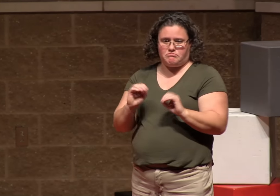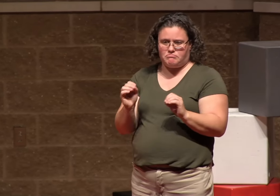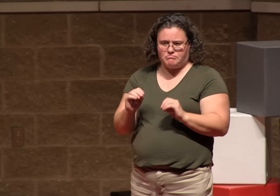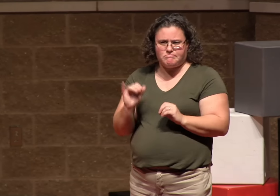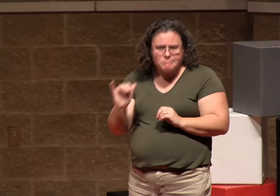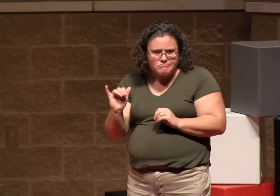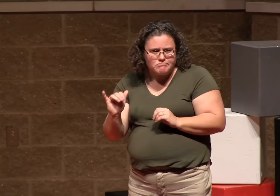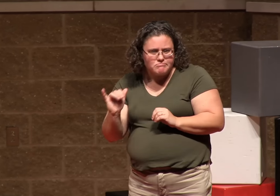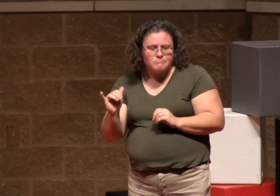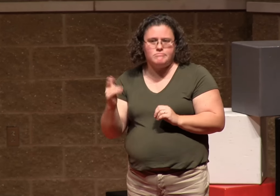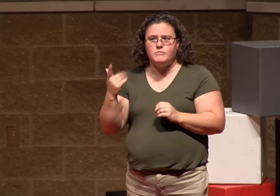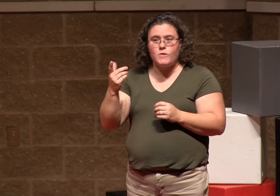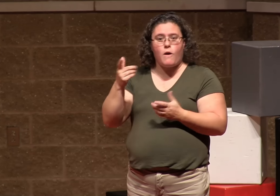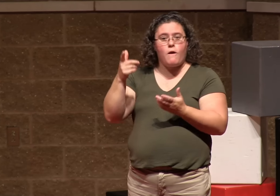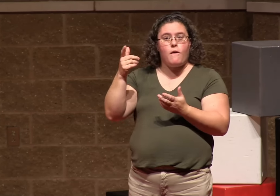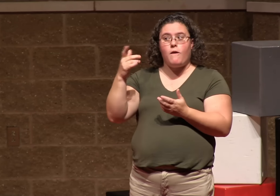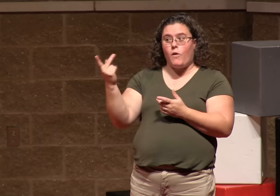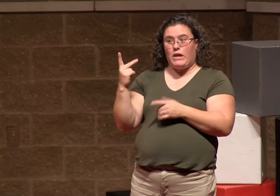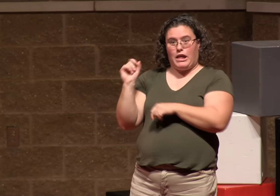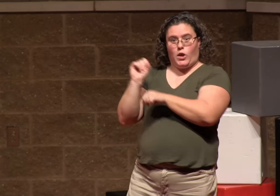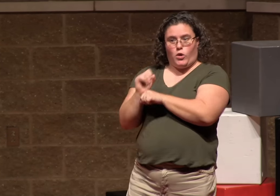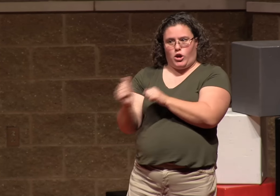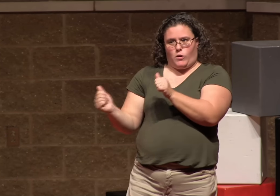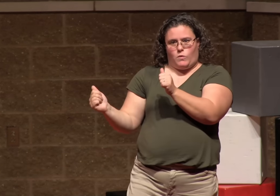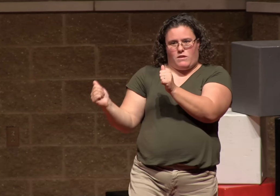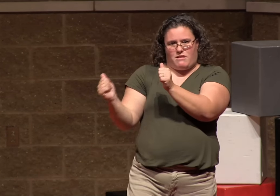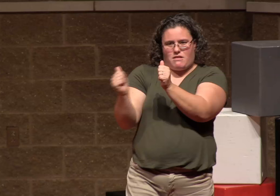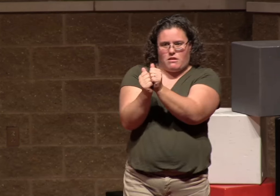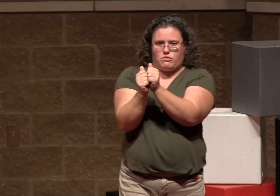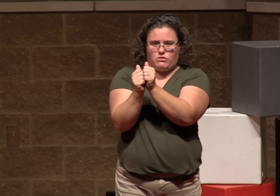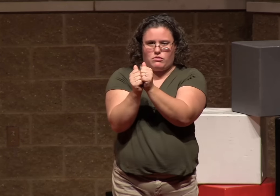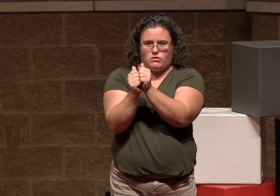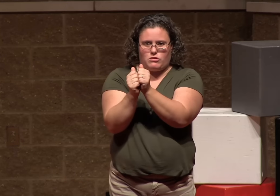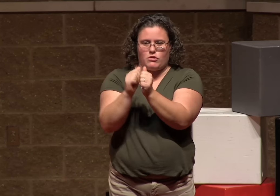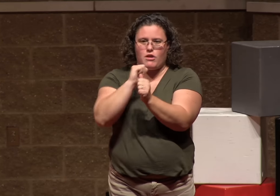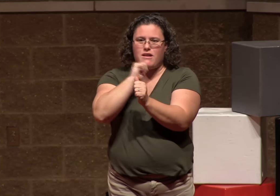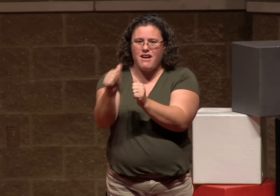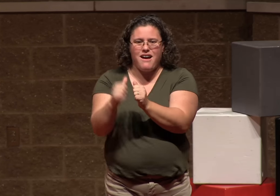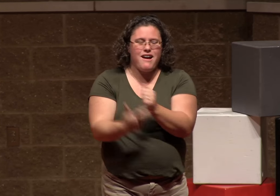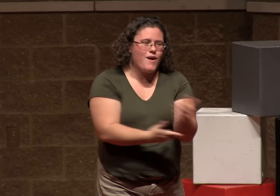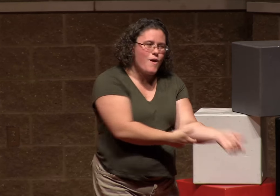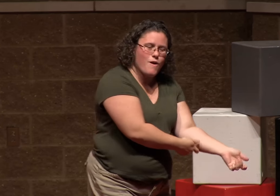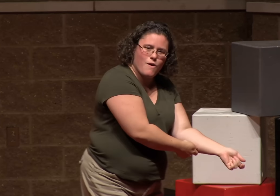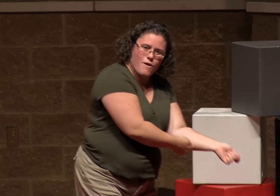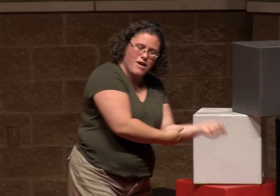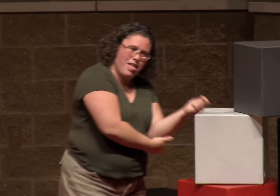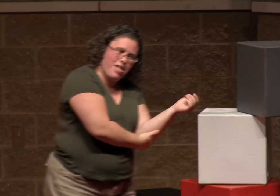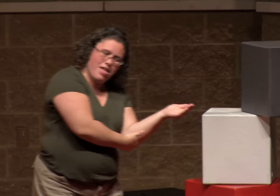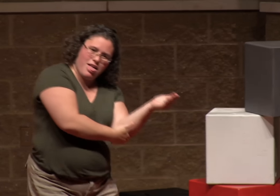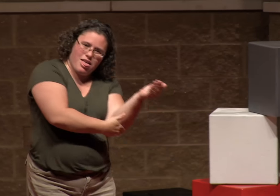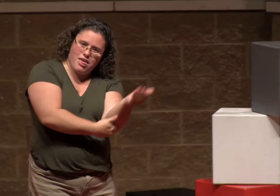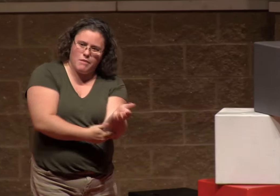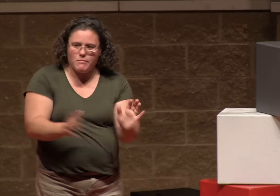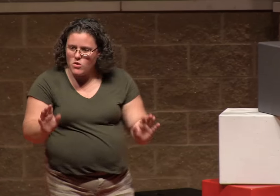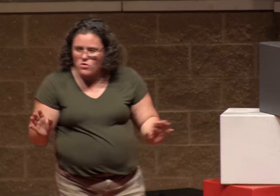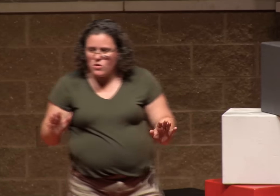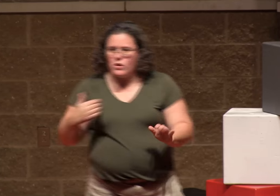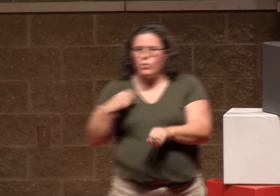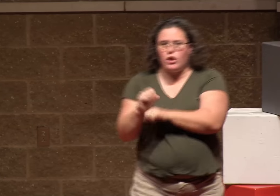we don't have fire alarms. We can't hear fire alarms. So we worked together. I mean, she didn't help